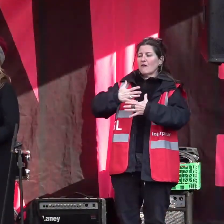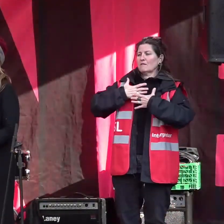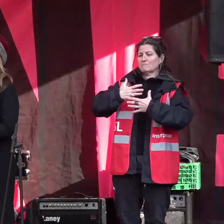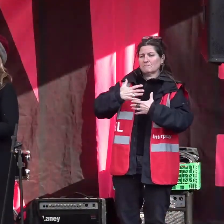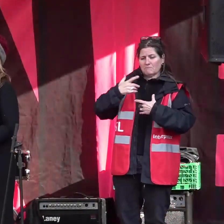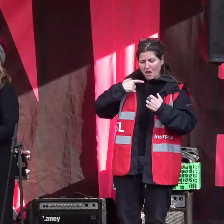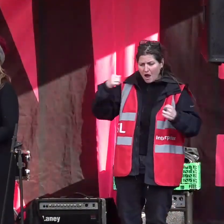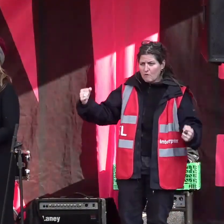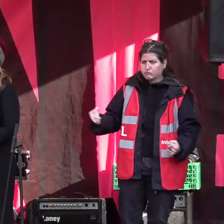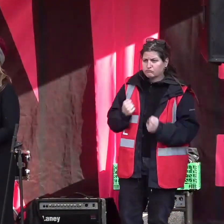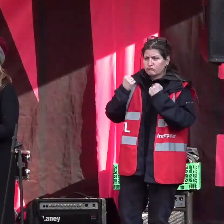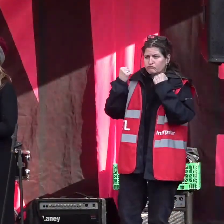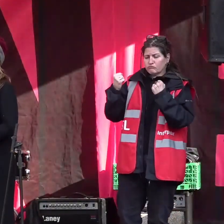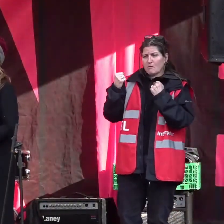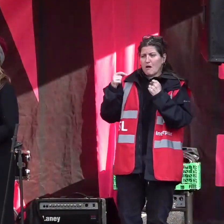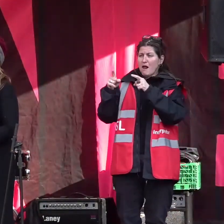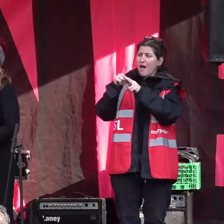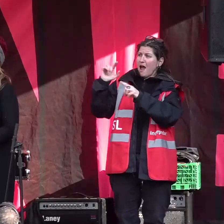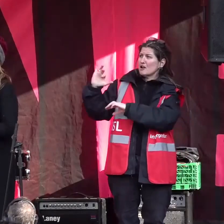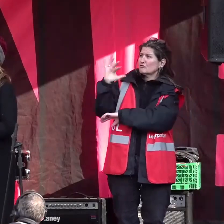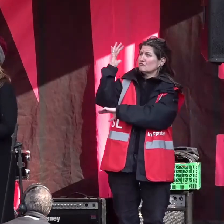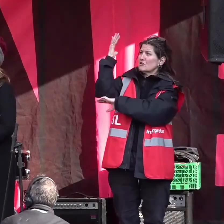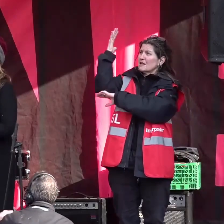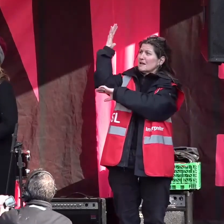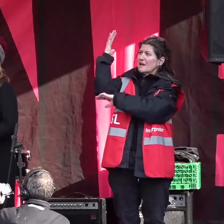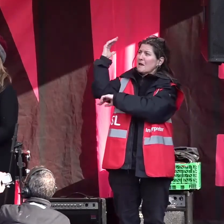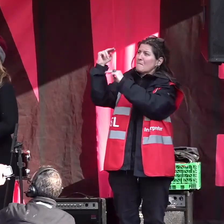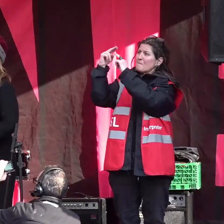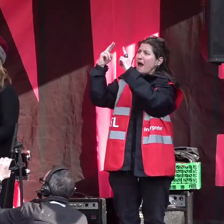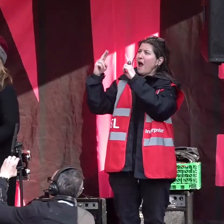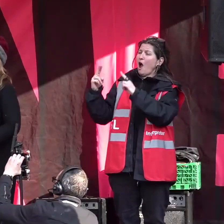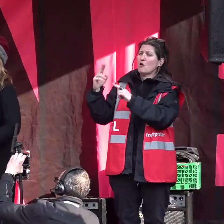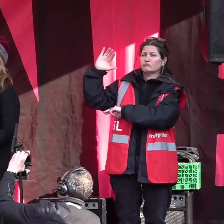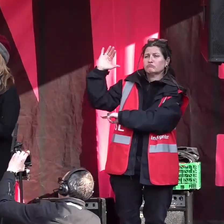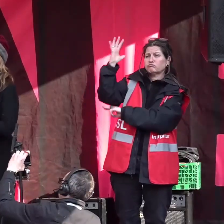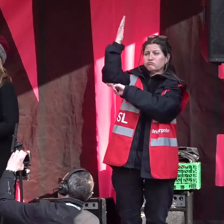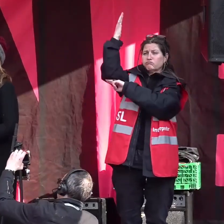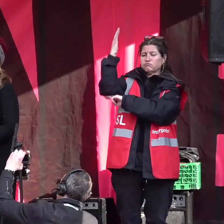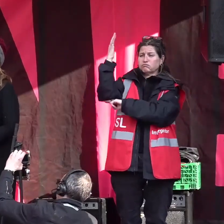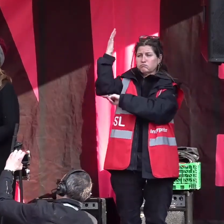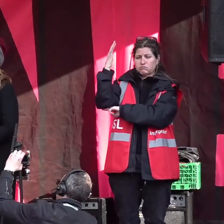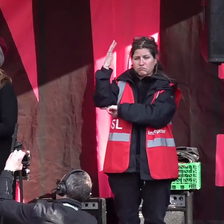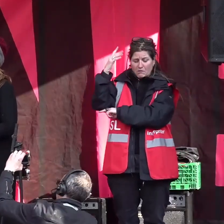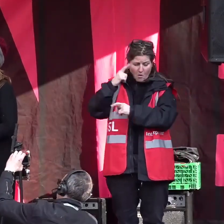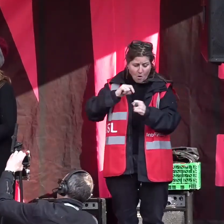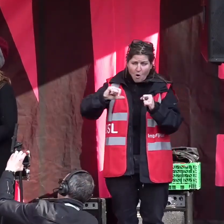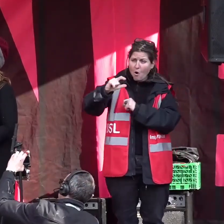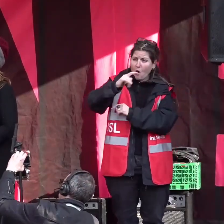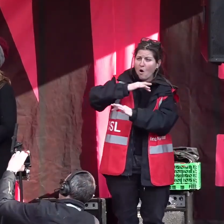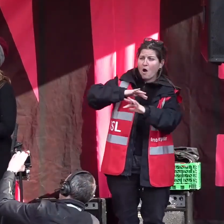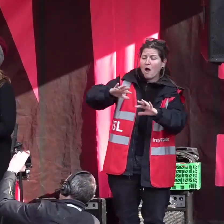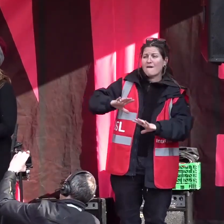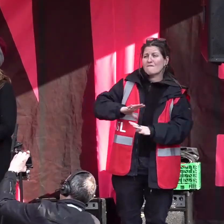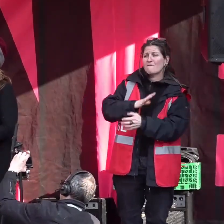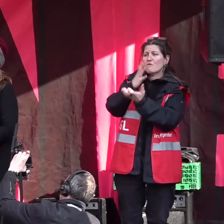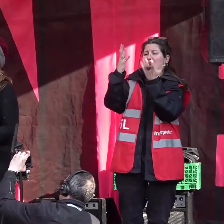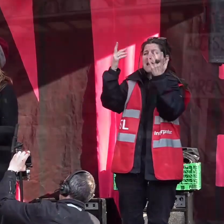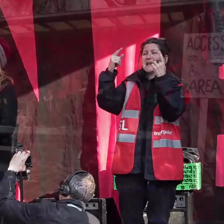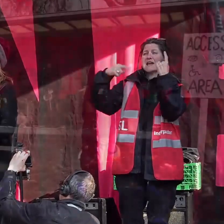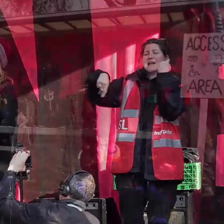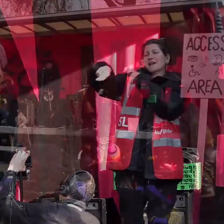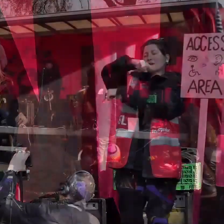I am strong as a tree on a mountain, tall and fresh as a free-flowing